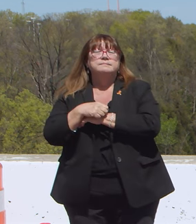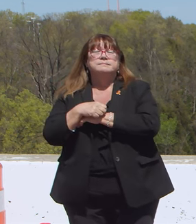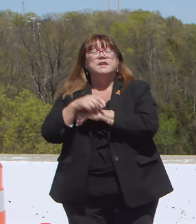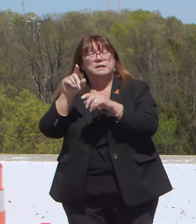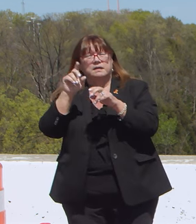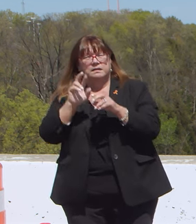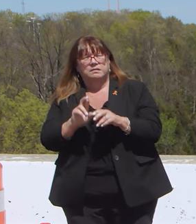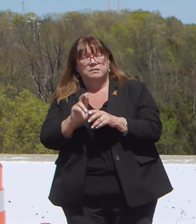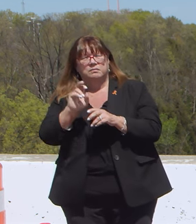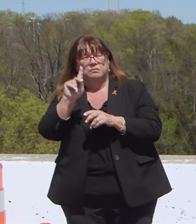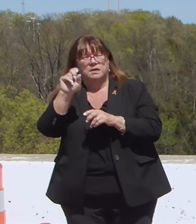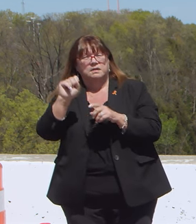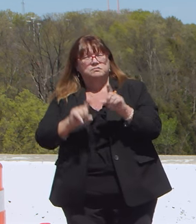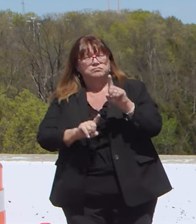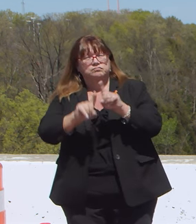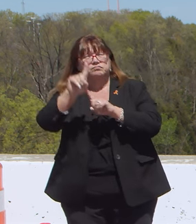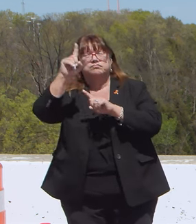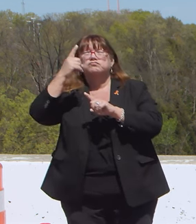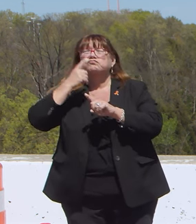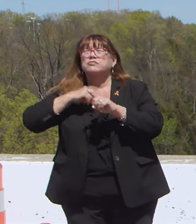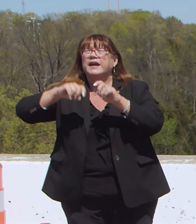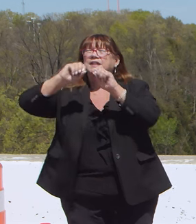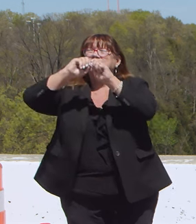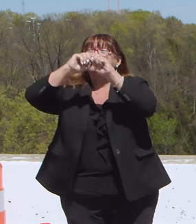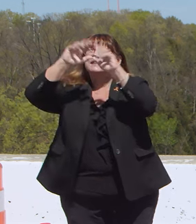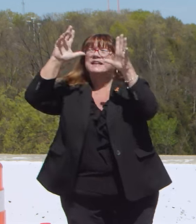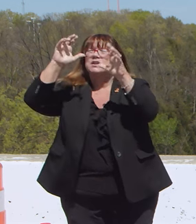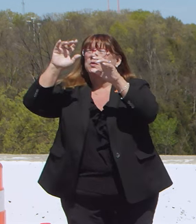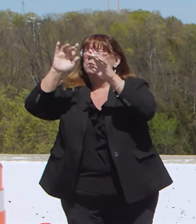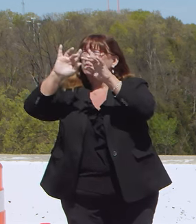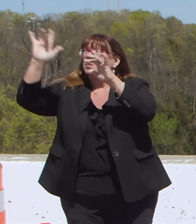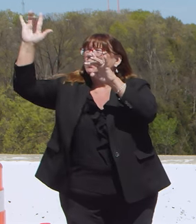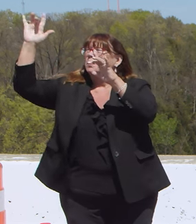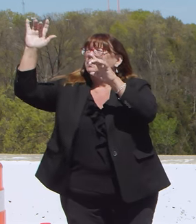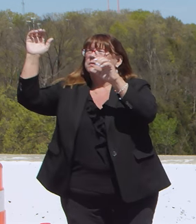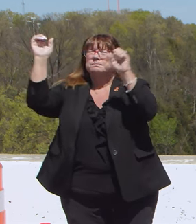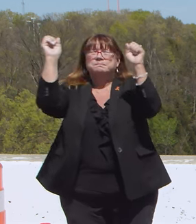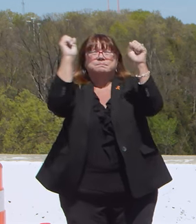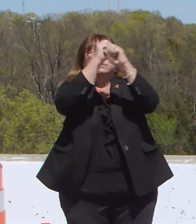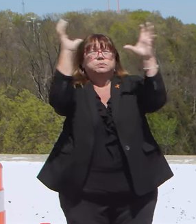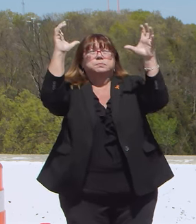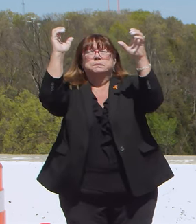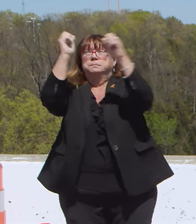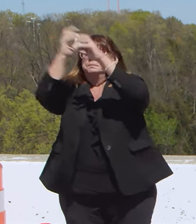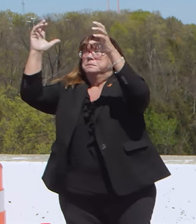streaming, and the rocket's red glare, the